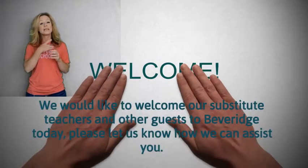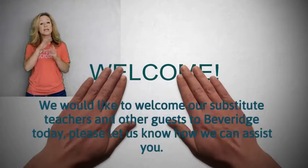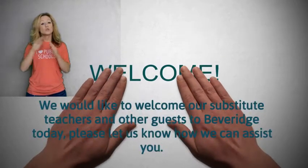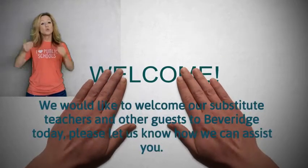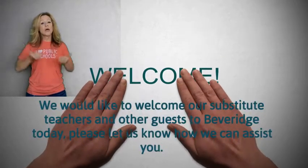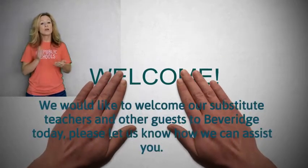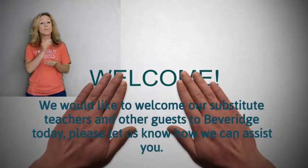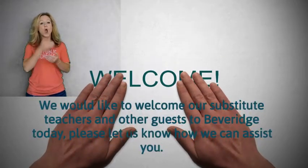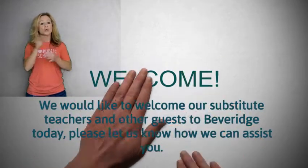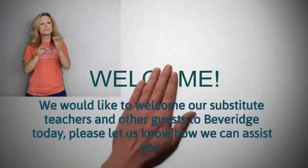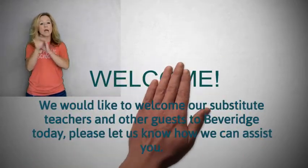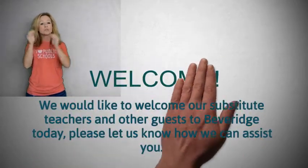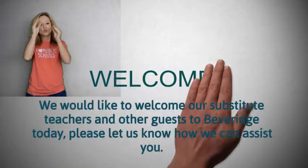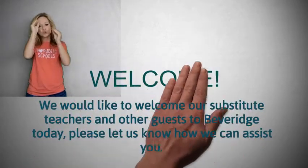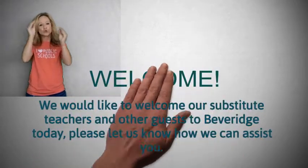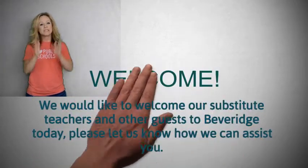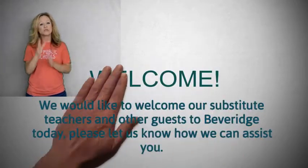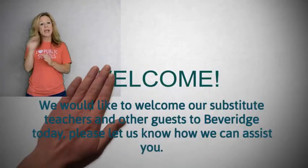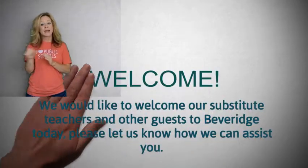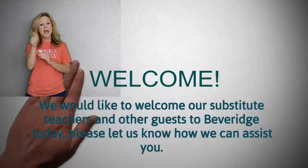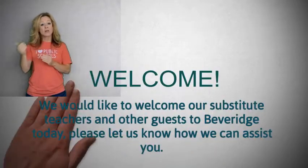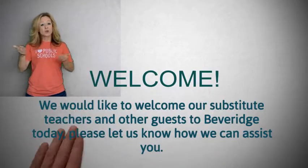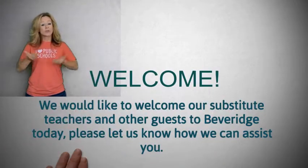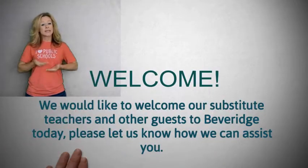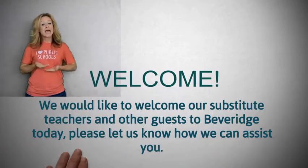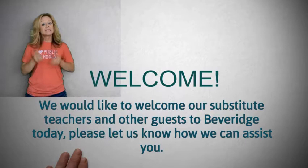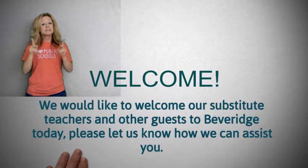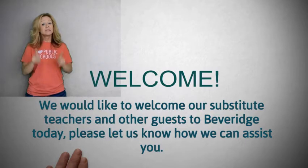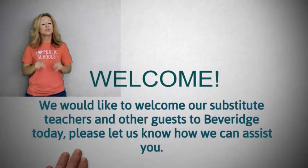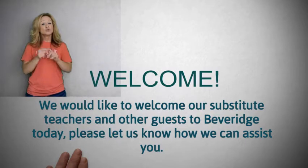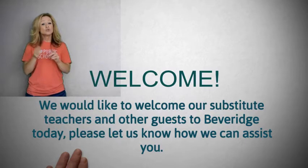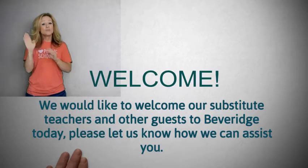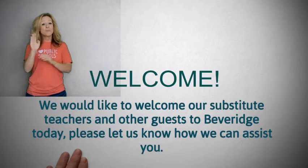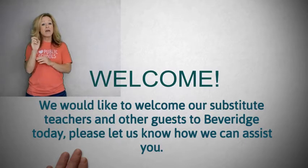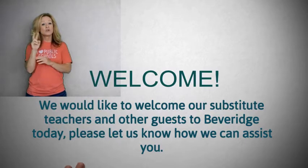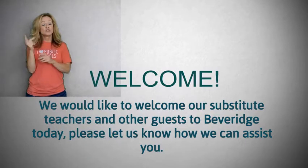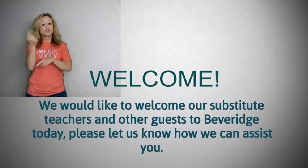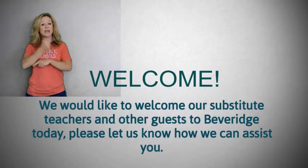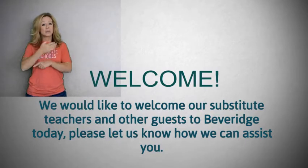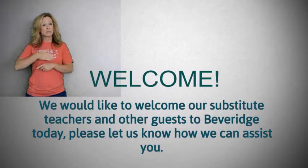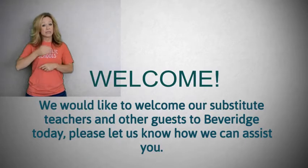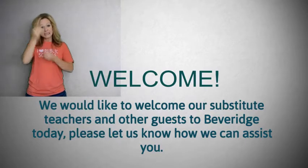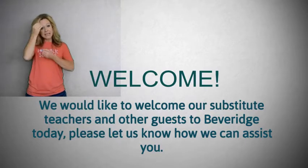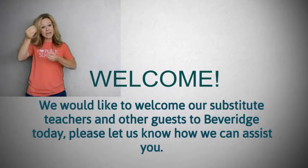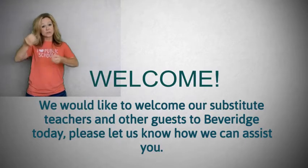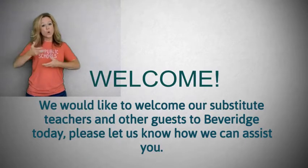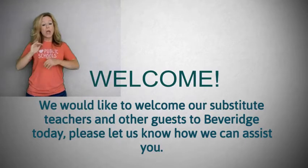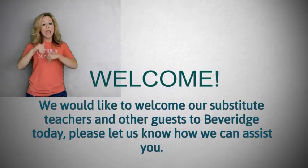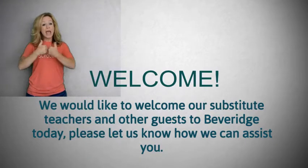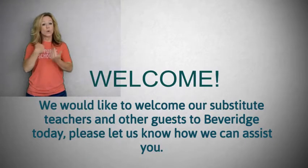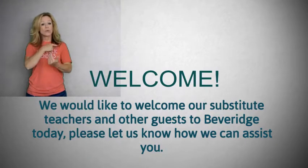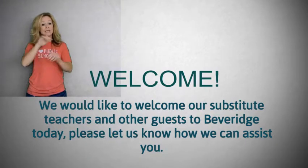We would like to welcome our substitute teachers and other guests to Beveridge today. Please let us know how we can assist you.